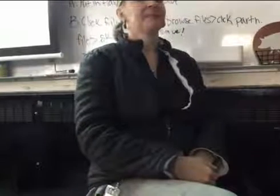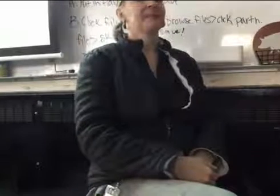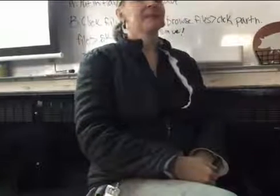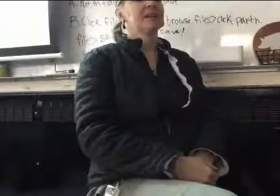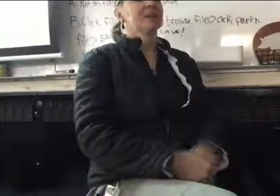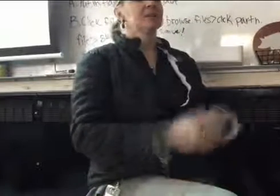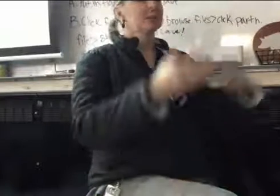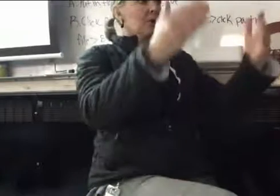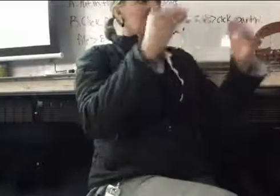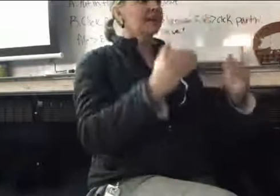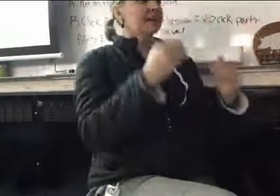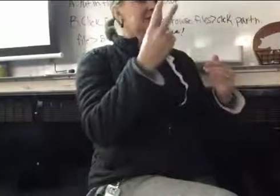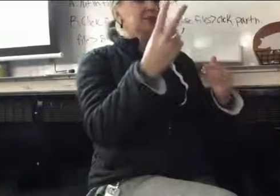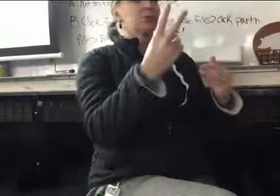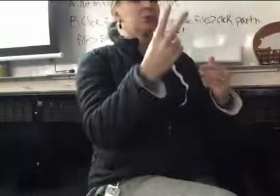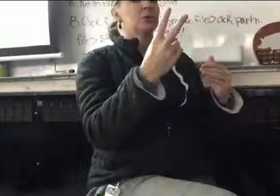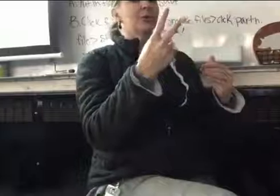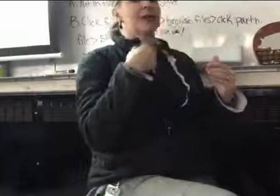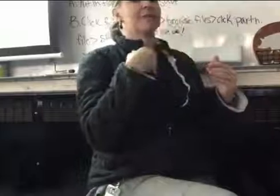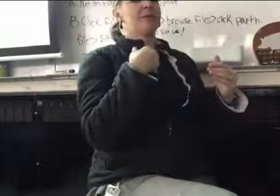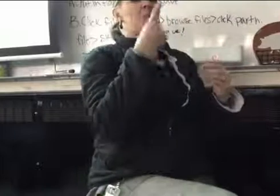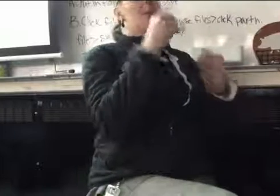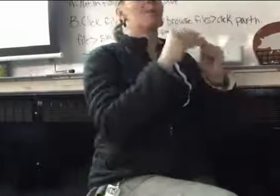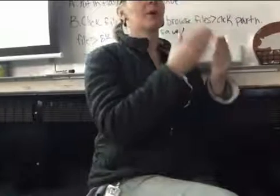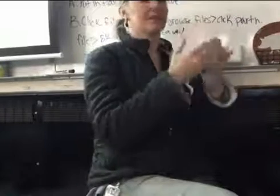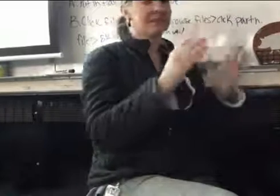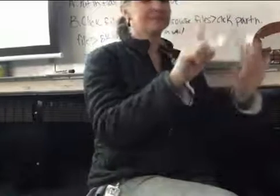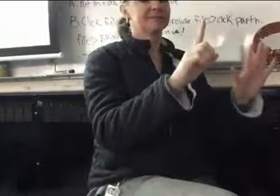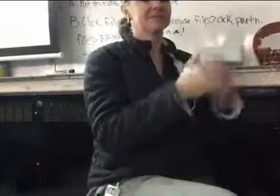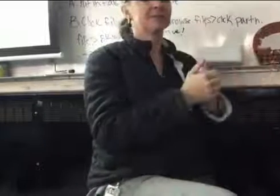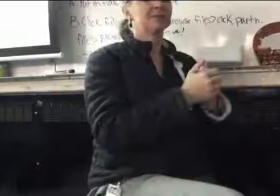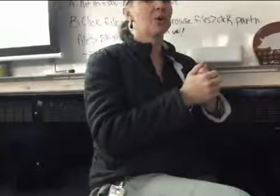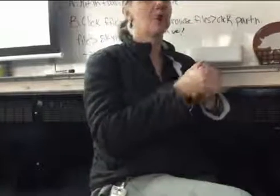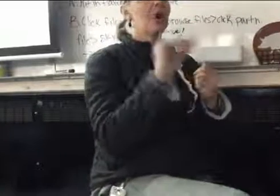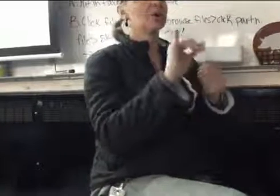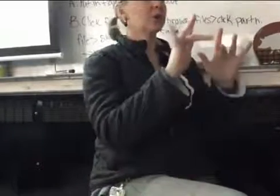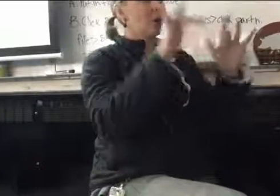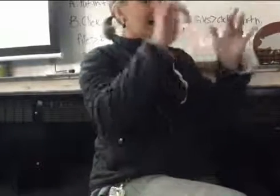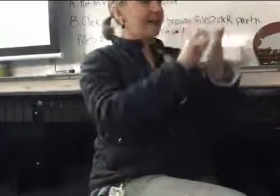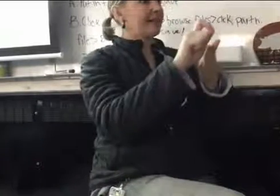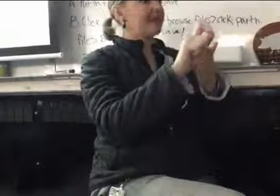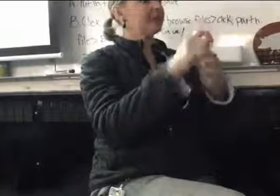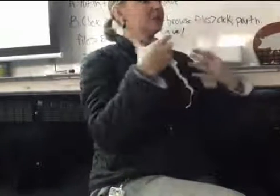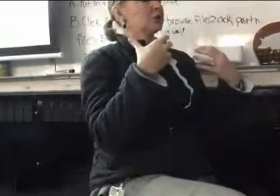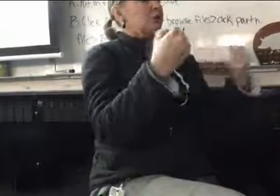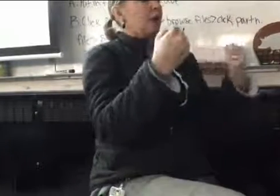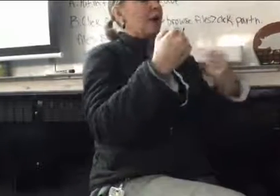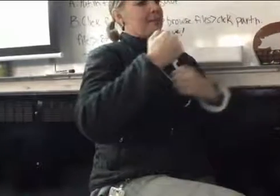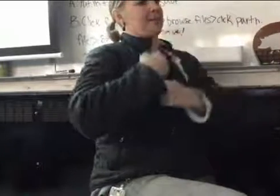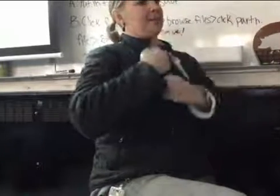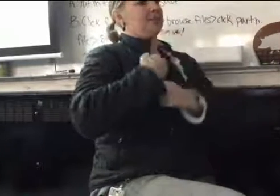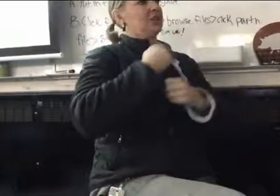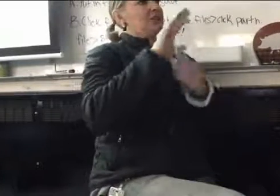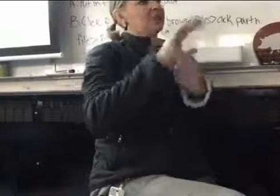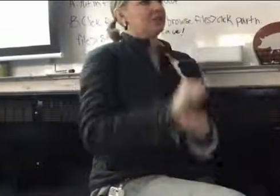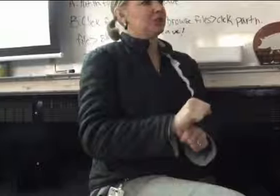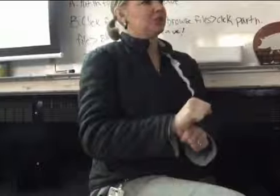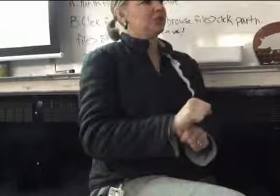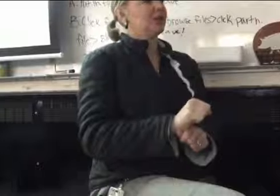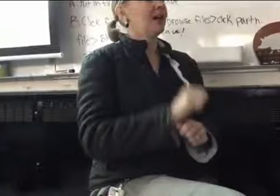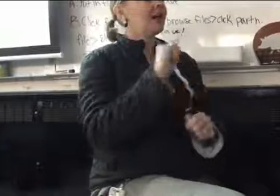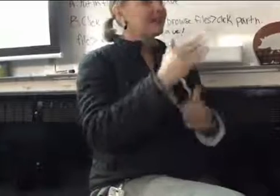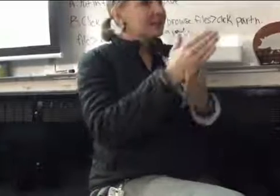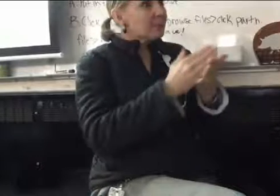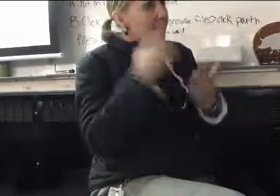next to one more thing really quick before we move on. If you will also highlight strong military tradition, it's part of the reason they